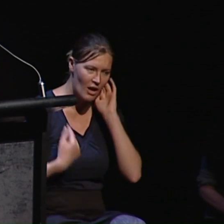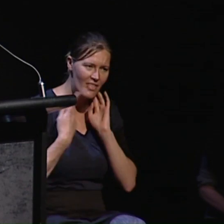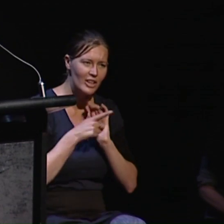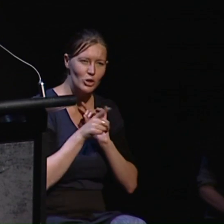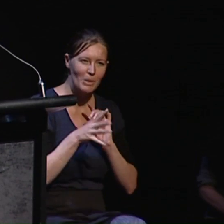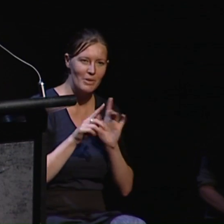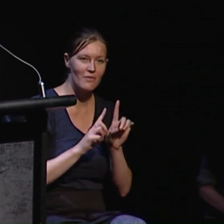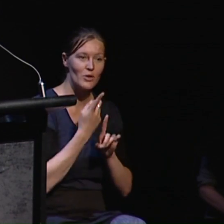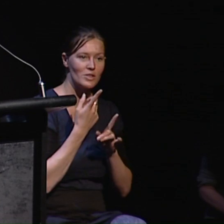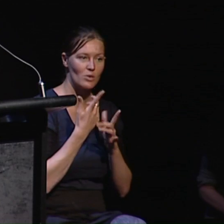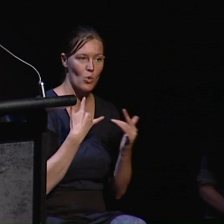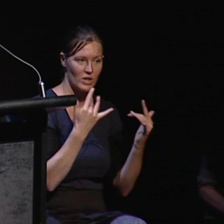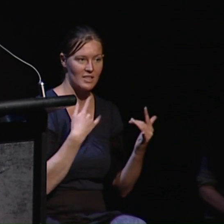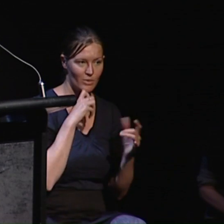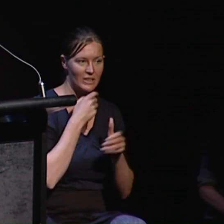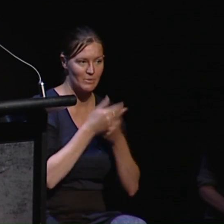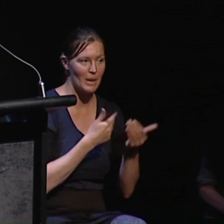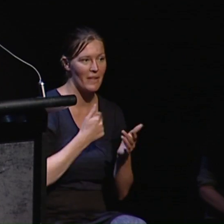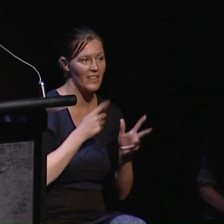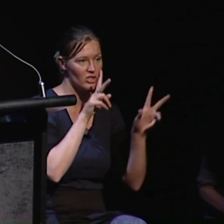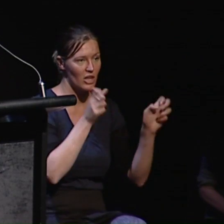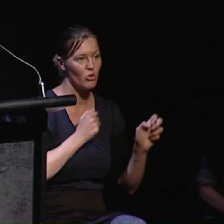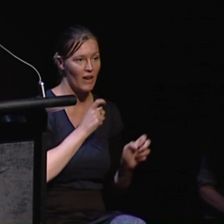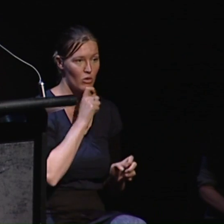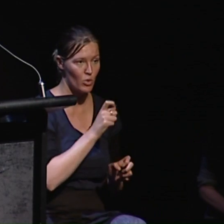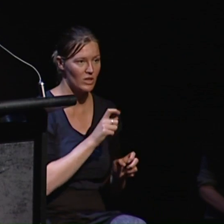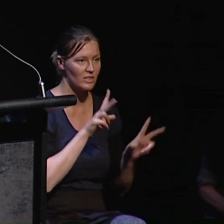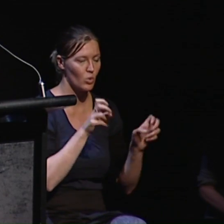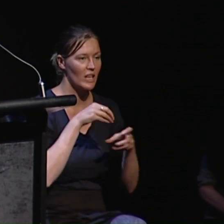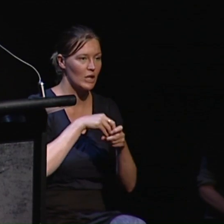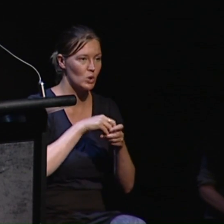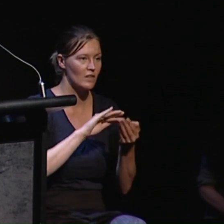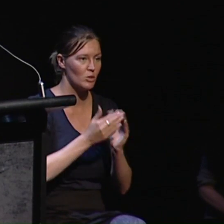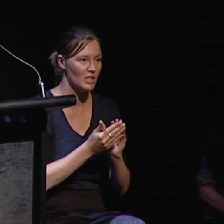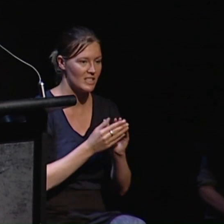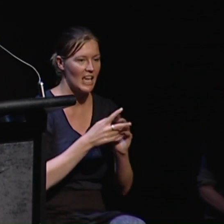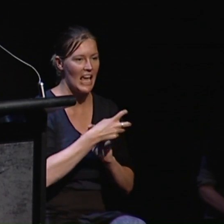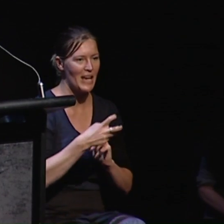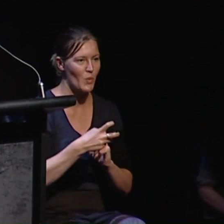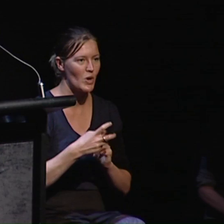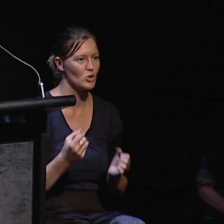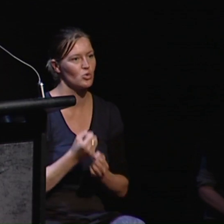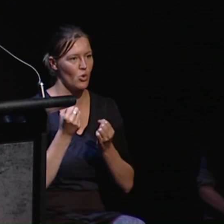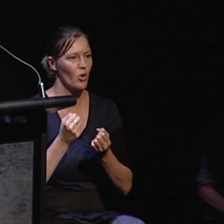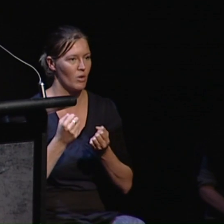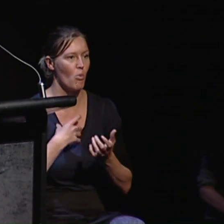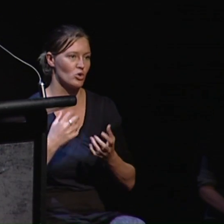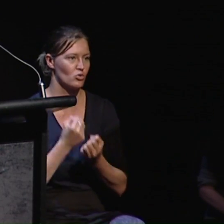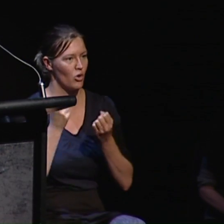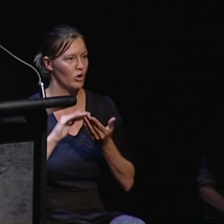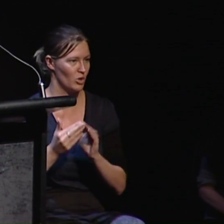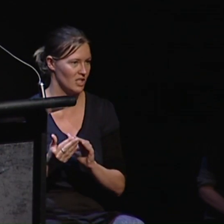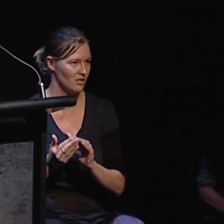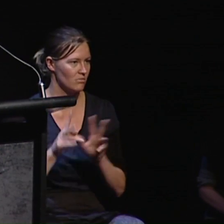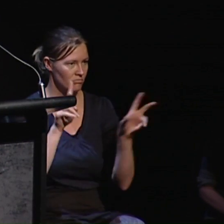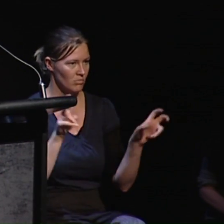to hear this, the title of our report is going to be Inclusive Communities Equal Stronger Communities. And I think the fundamental message